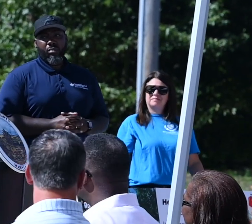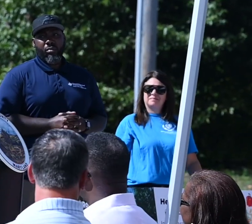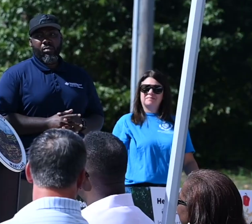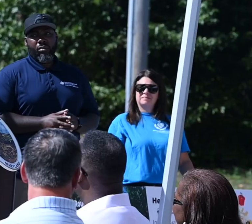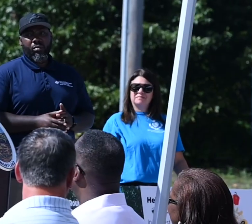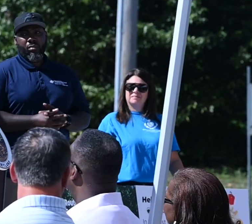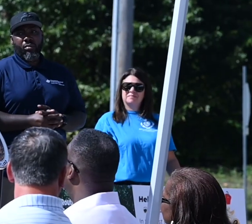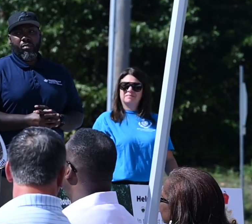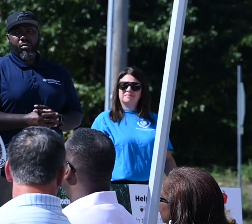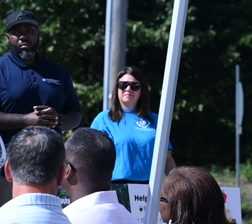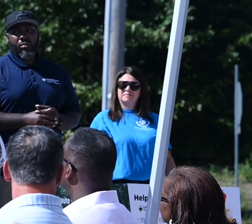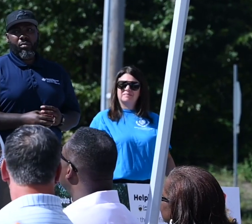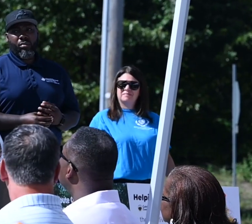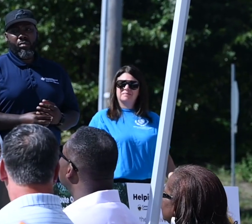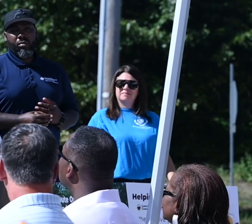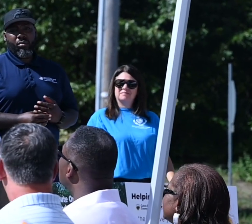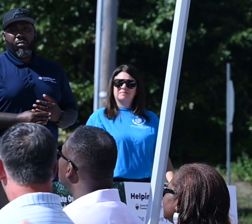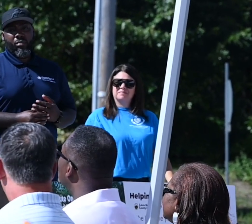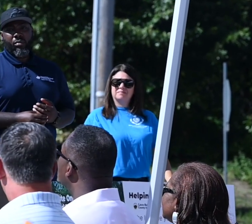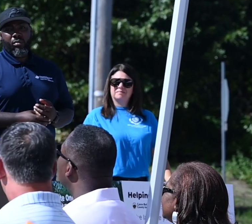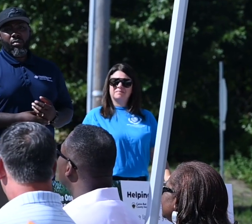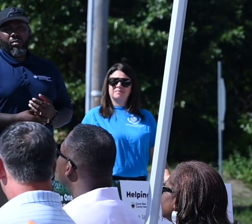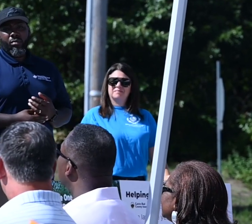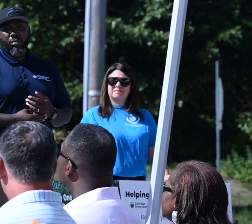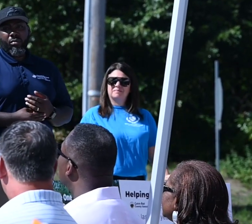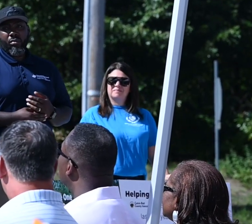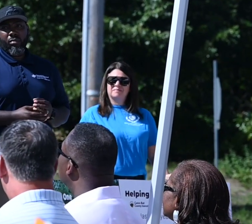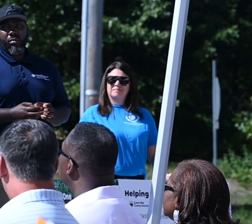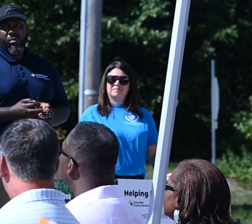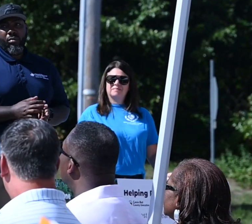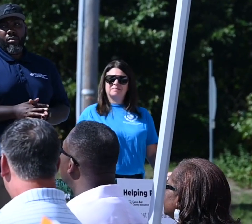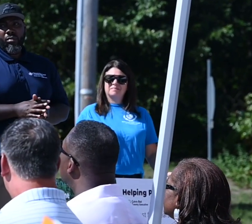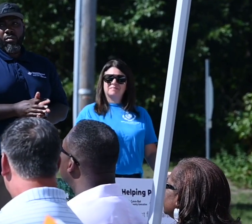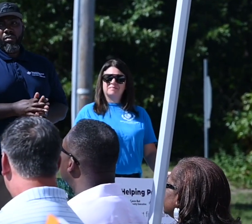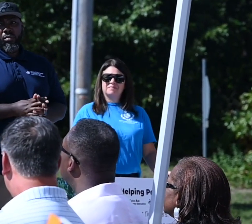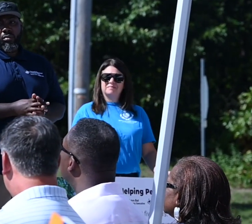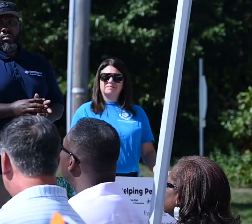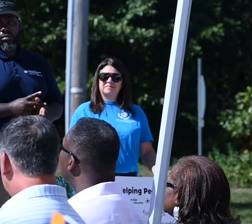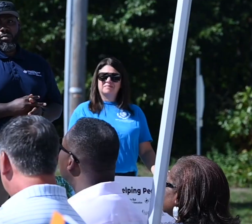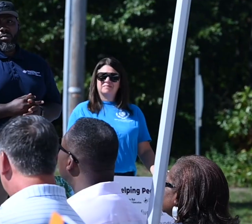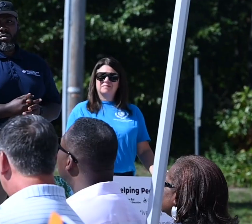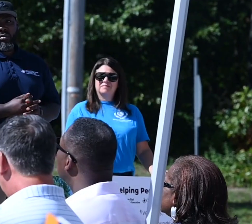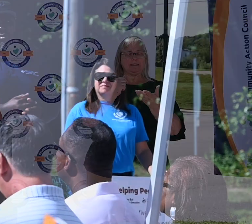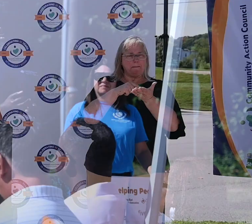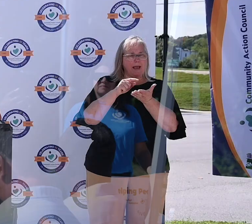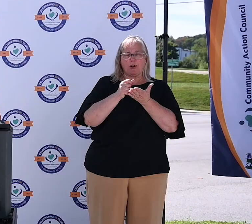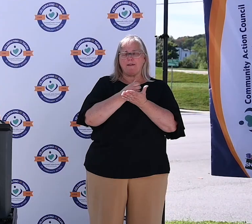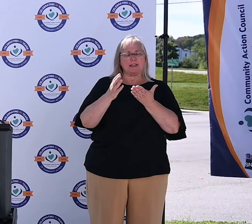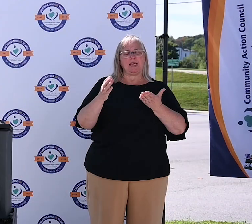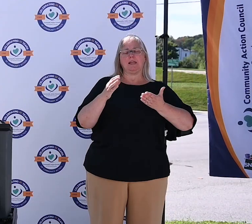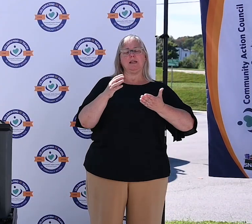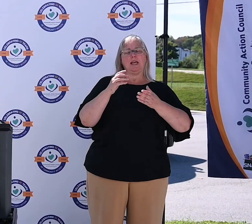college education and stable employment, Maria still struggles to make ends meet in one of the wealthiest counties in this nation. Her